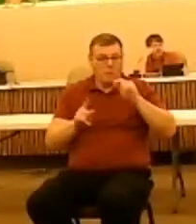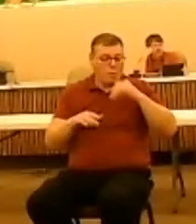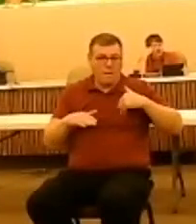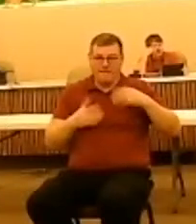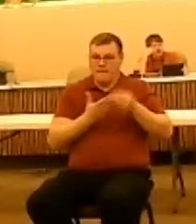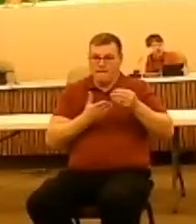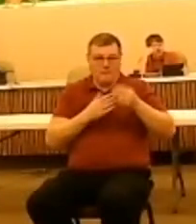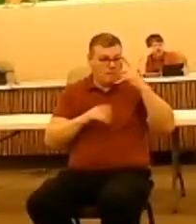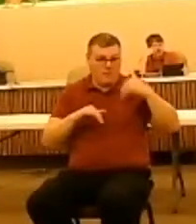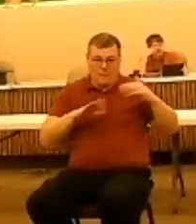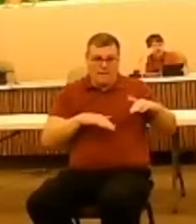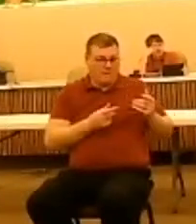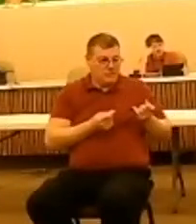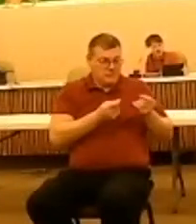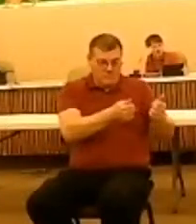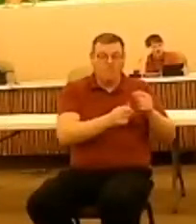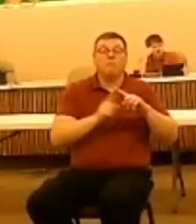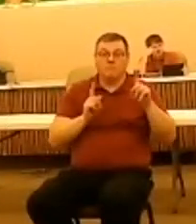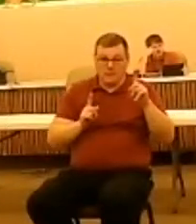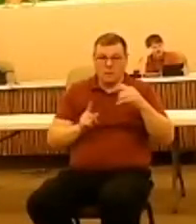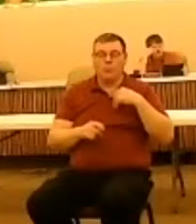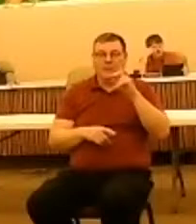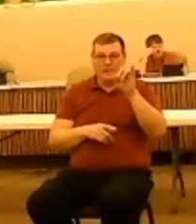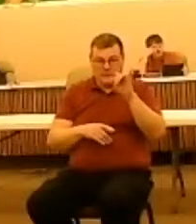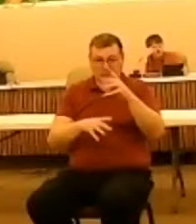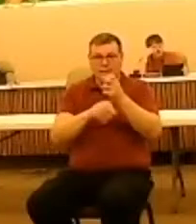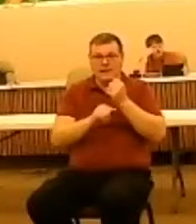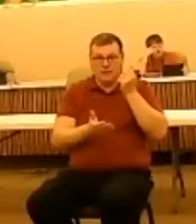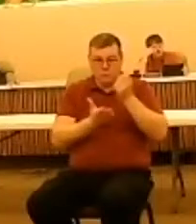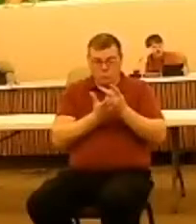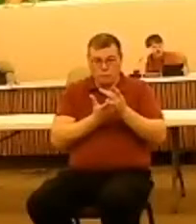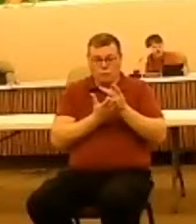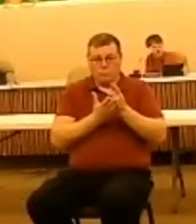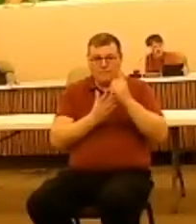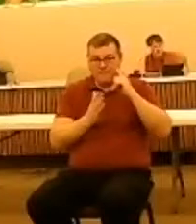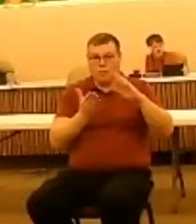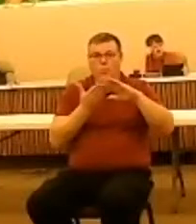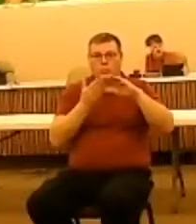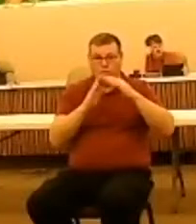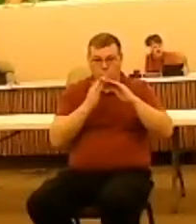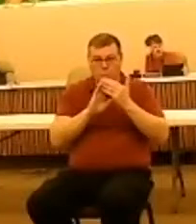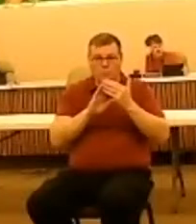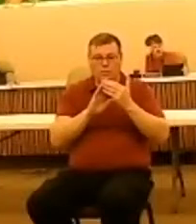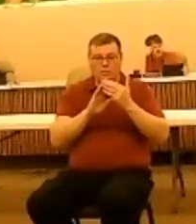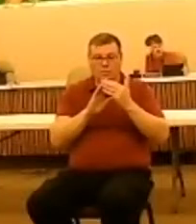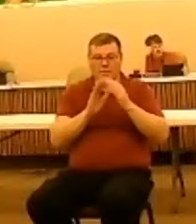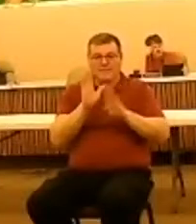spent anything yet. But yes, we did get approved for the community development block grant.